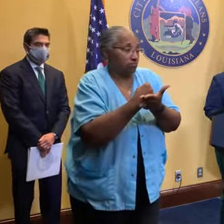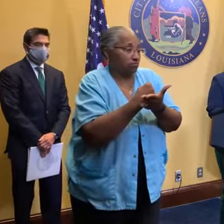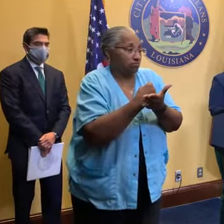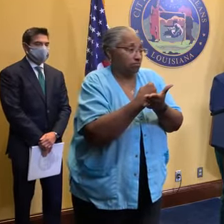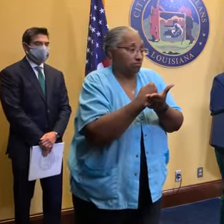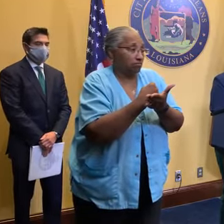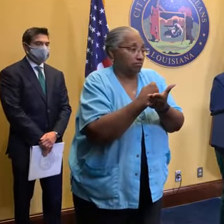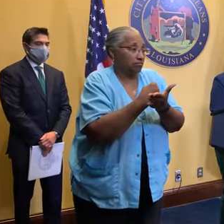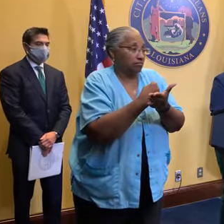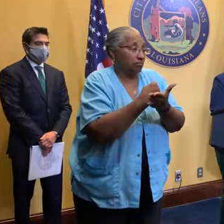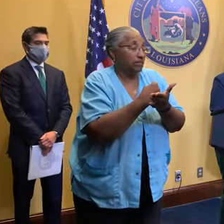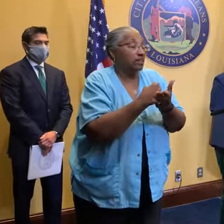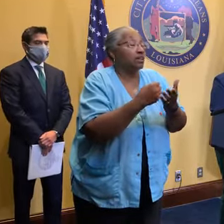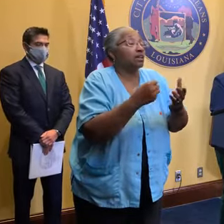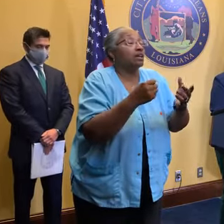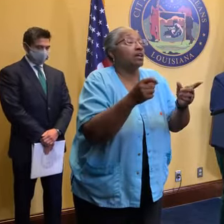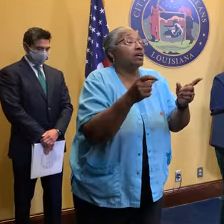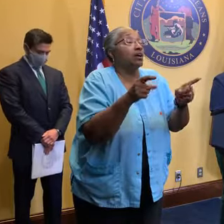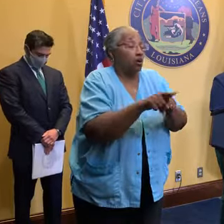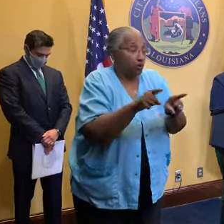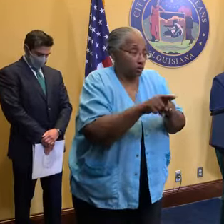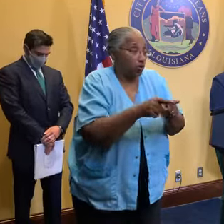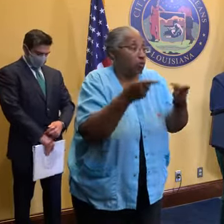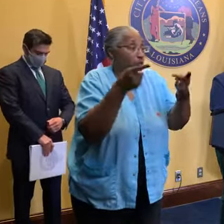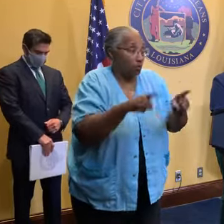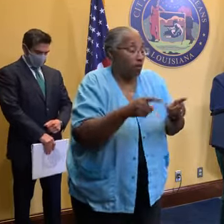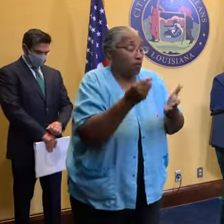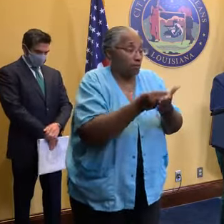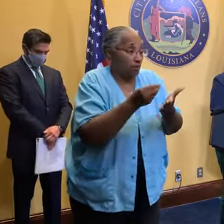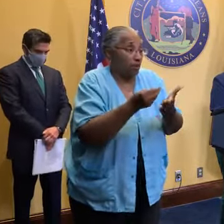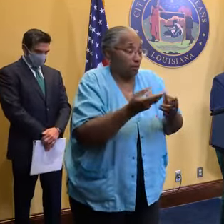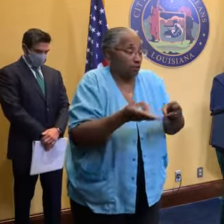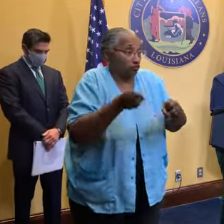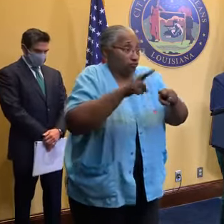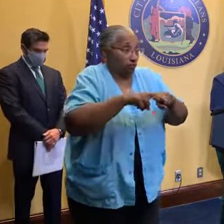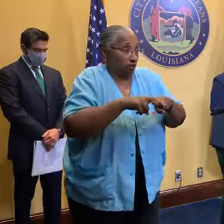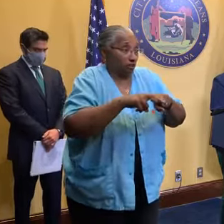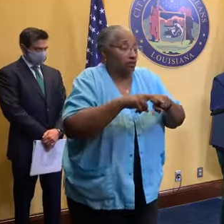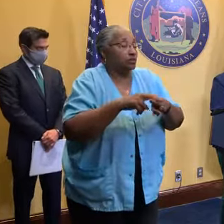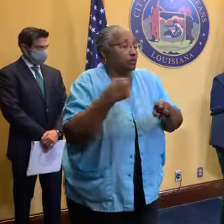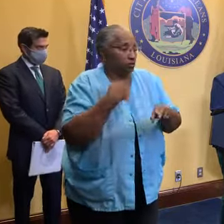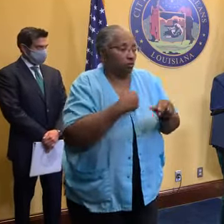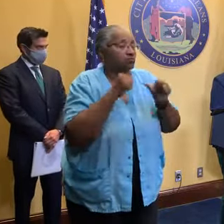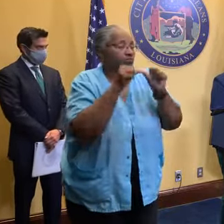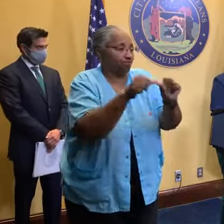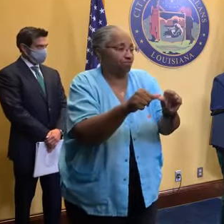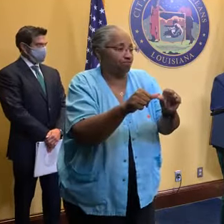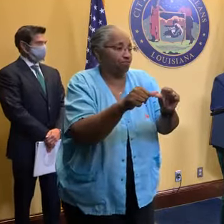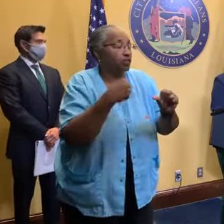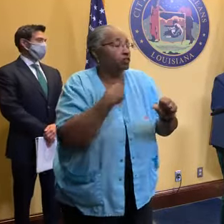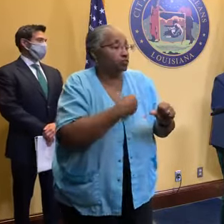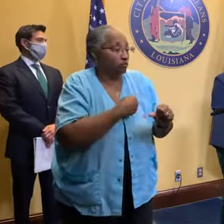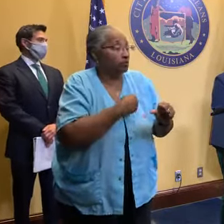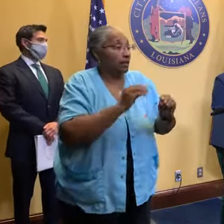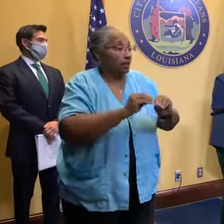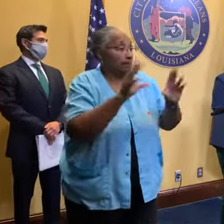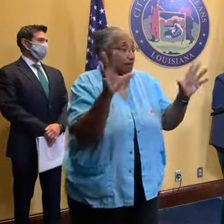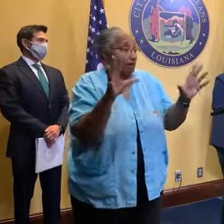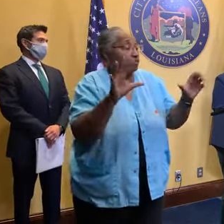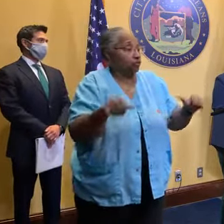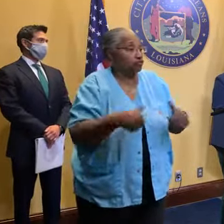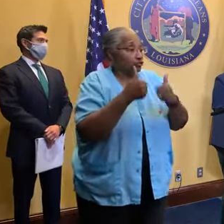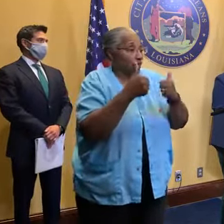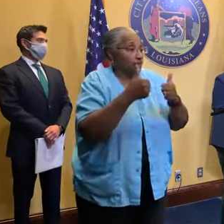the economy picks back up. We have been very intentional throughout this process and transparent about the